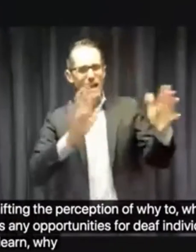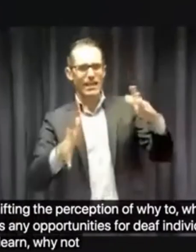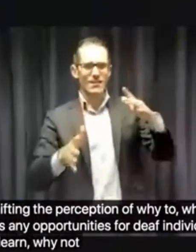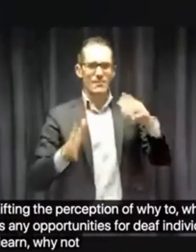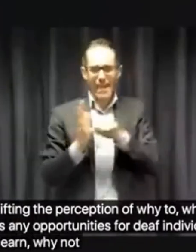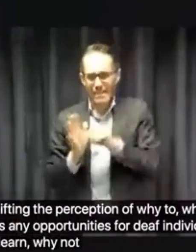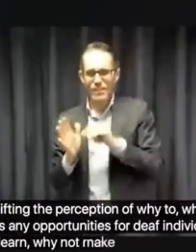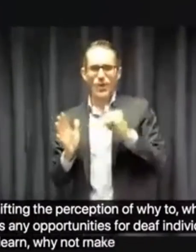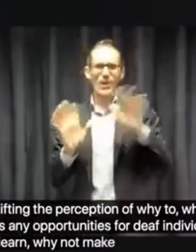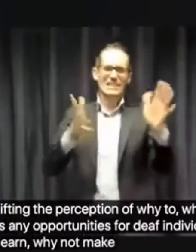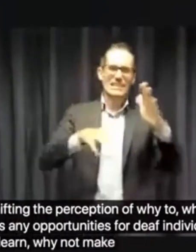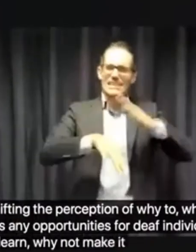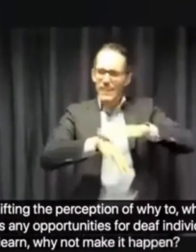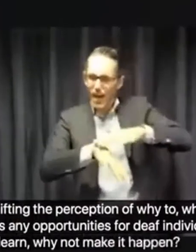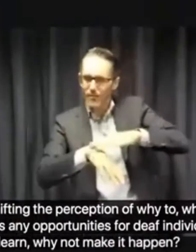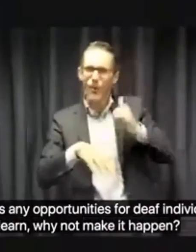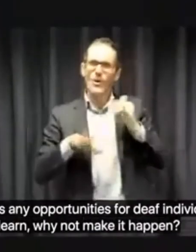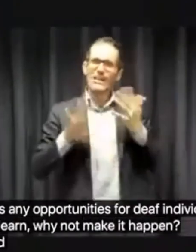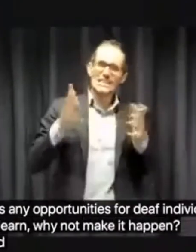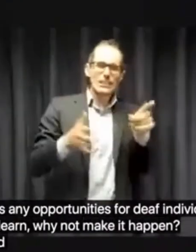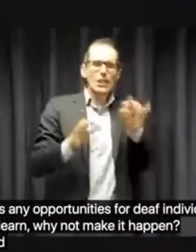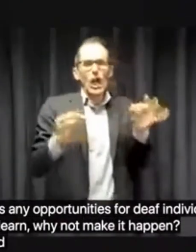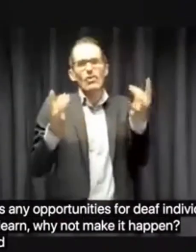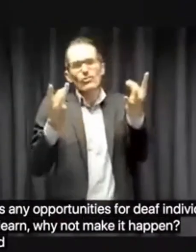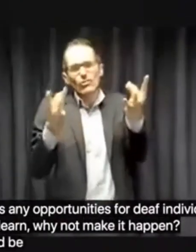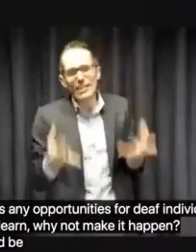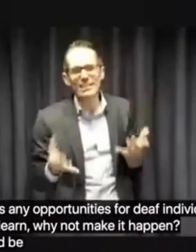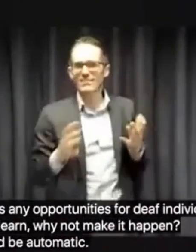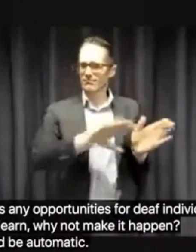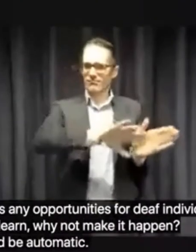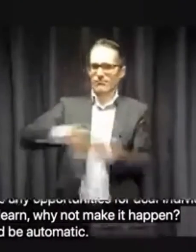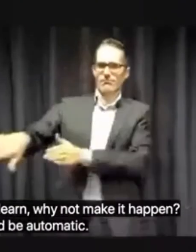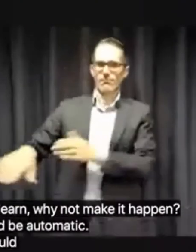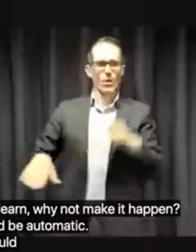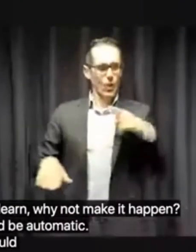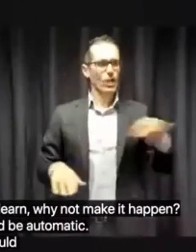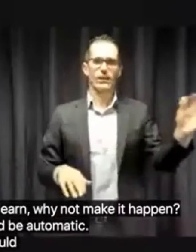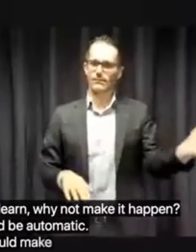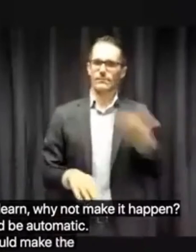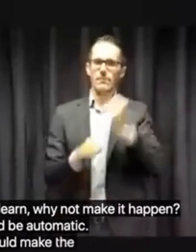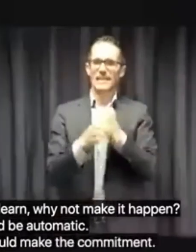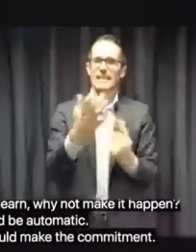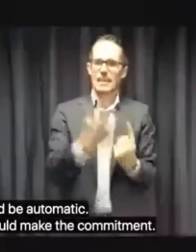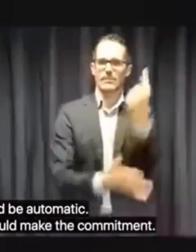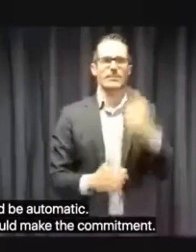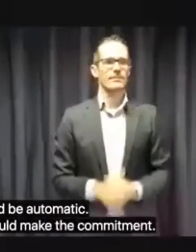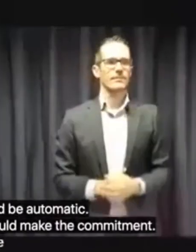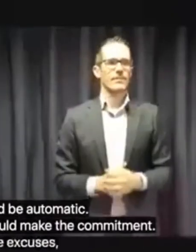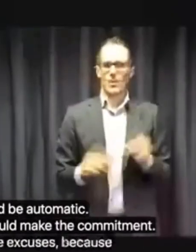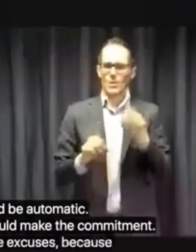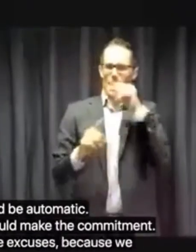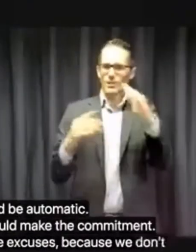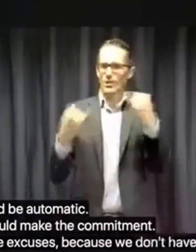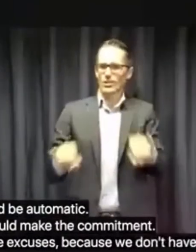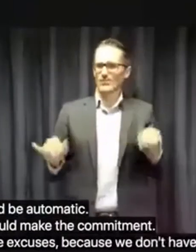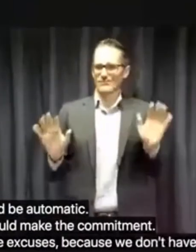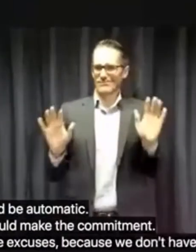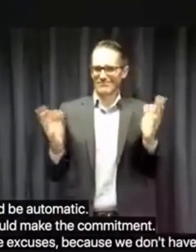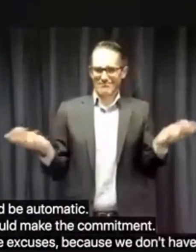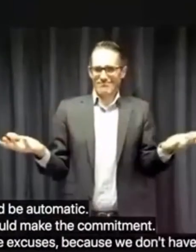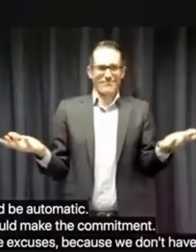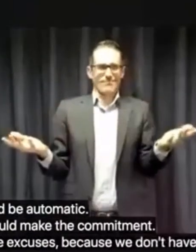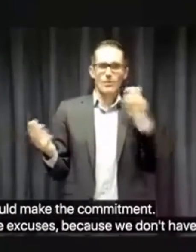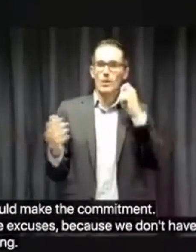You should make the commitment, not think of excuses around why we can't, because we don't have the time, we don't have the money, this person's not ready. Why don't we make it happen and give them